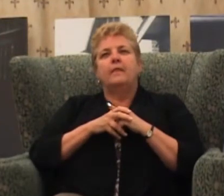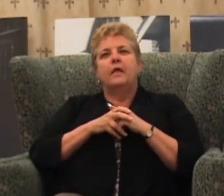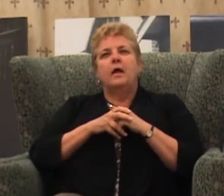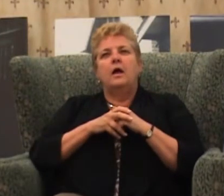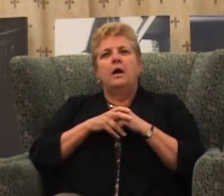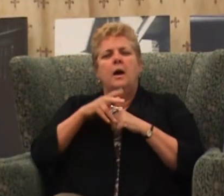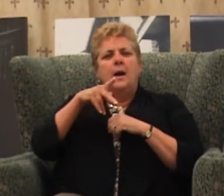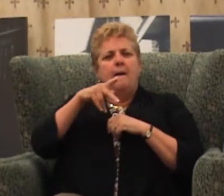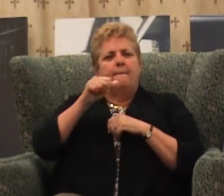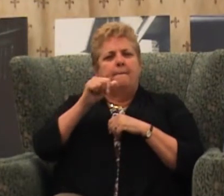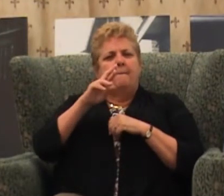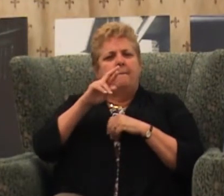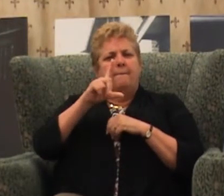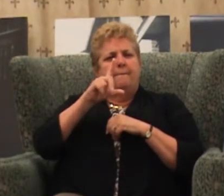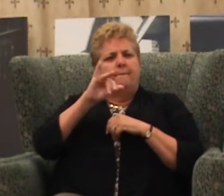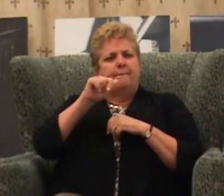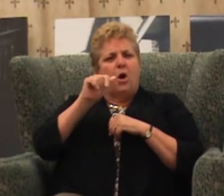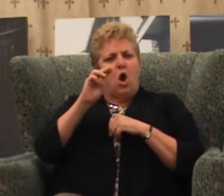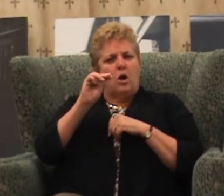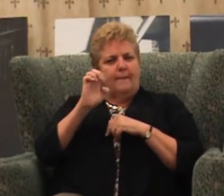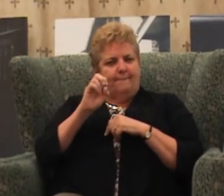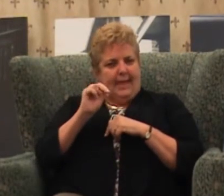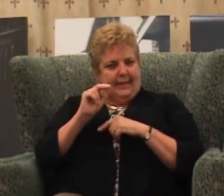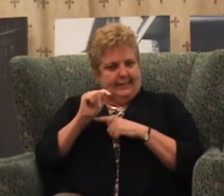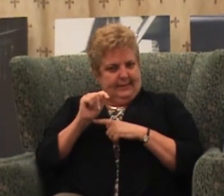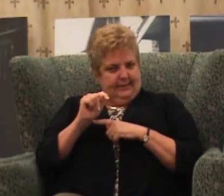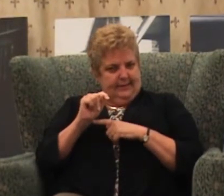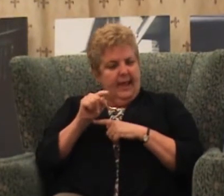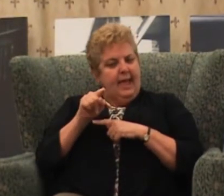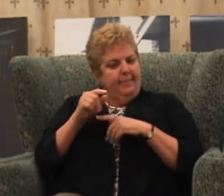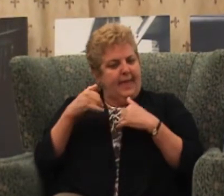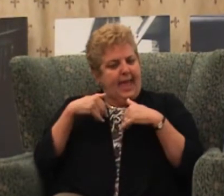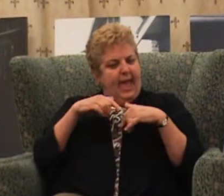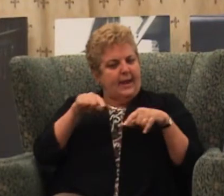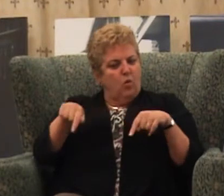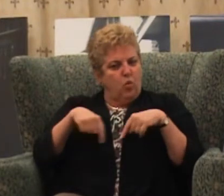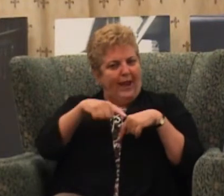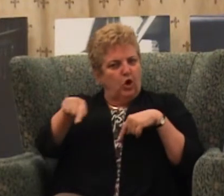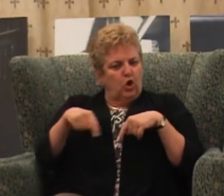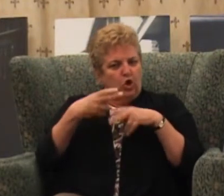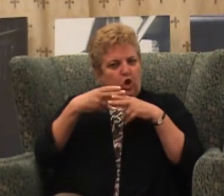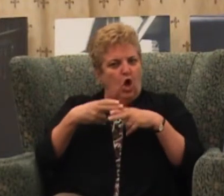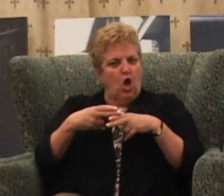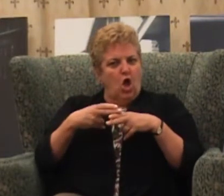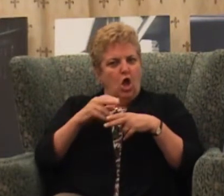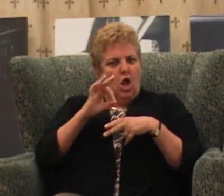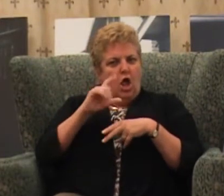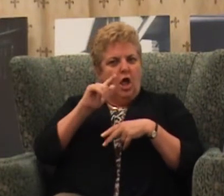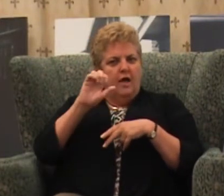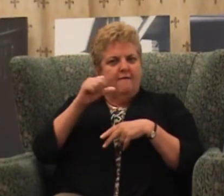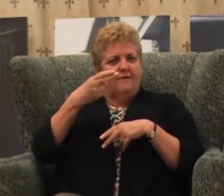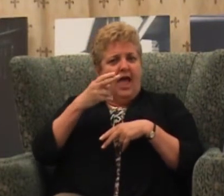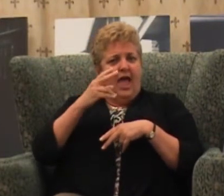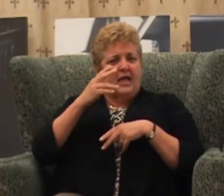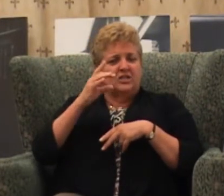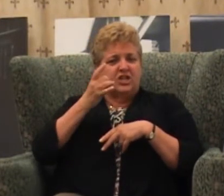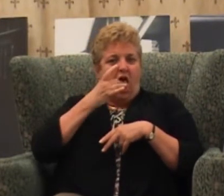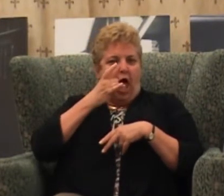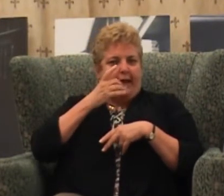Parliament. And Parliament had a record out called Flashlight. Flashlight. And I remember